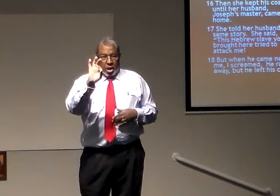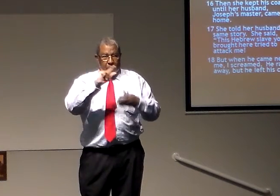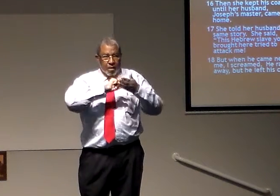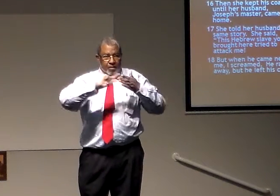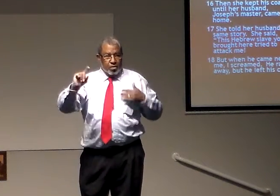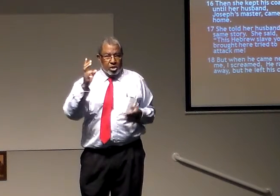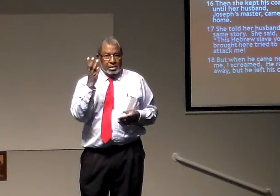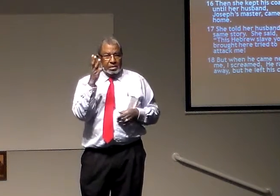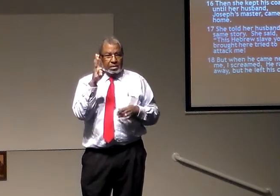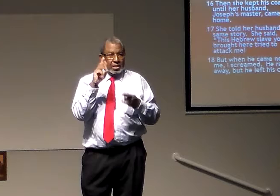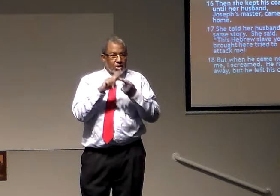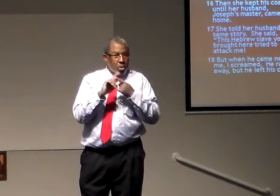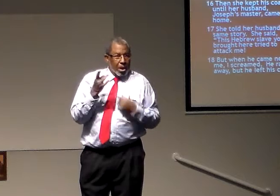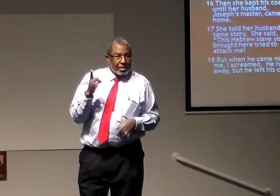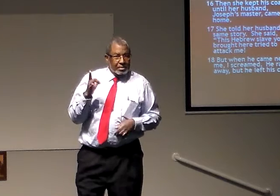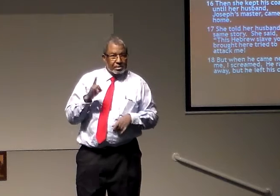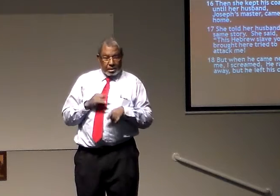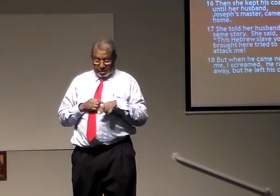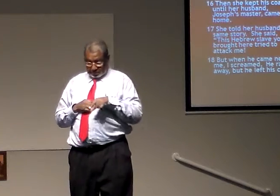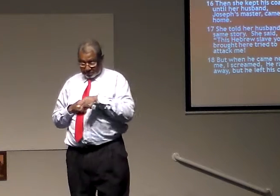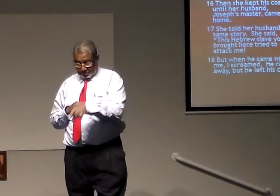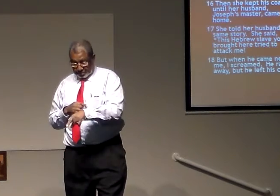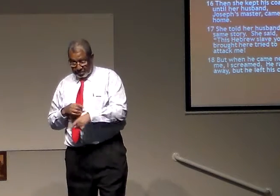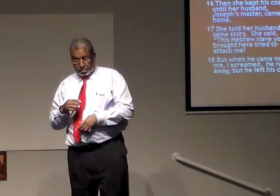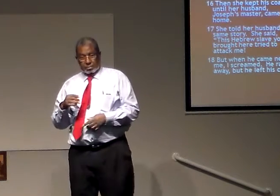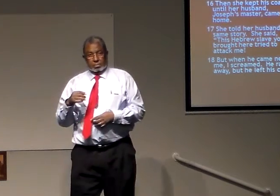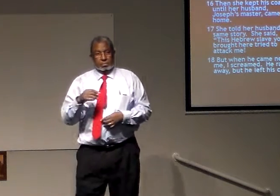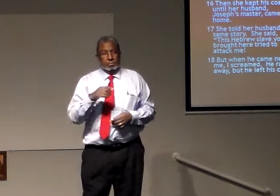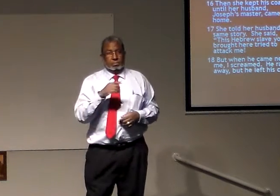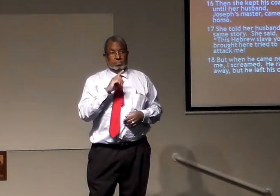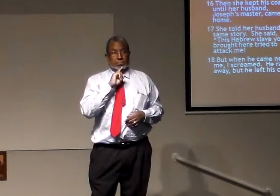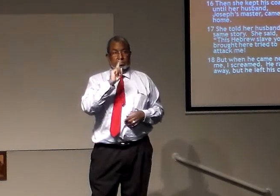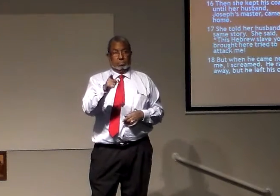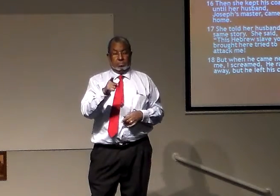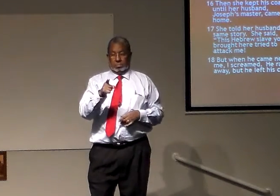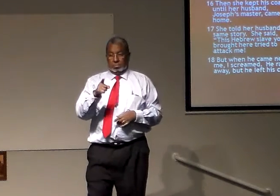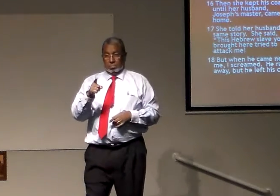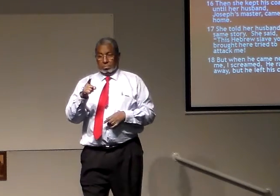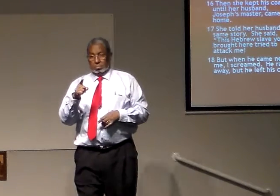So we're going to jump over to chapter 39, verses 16 through 18.